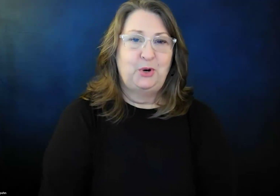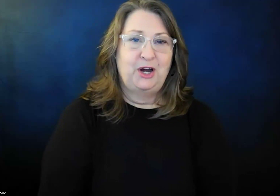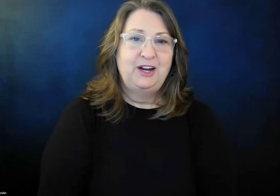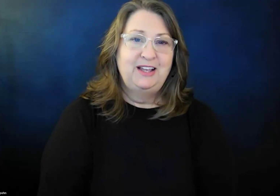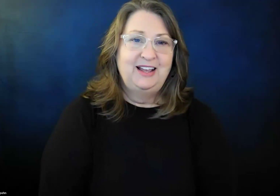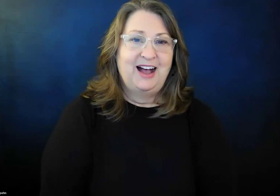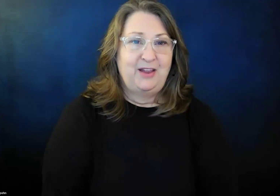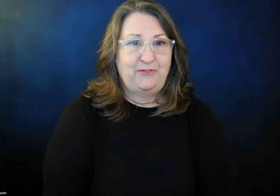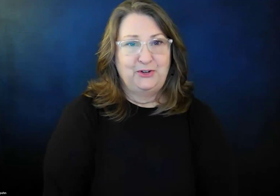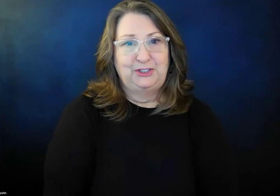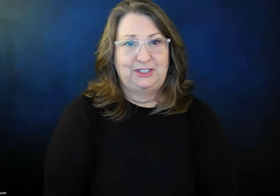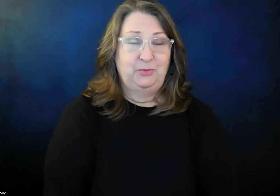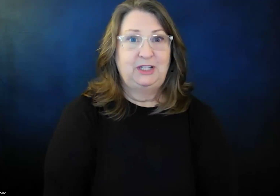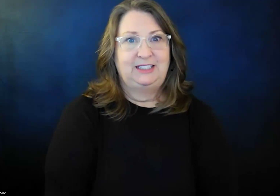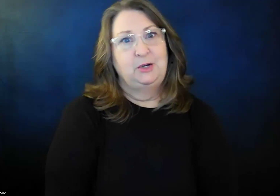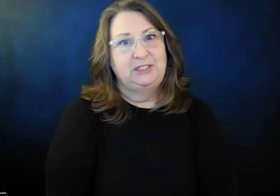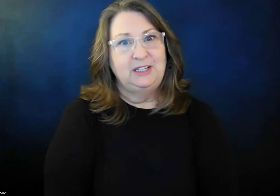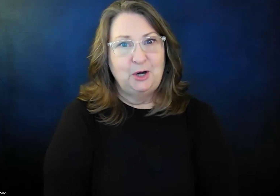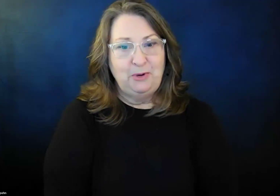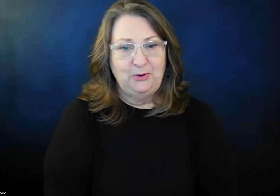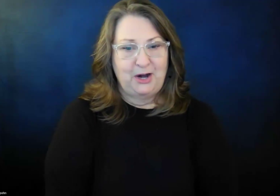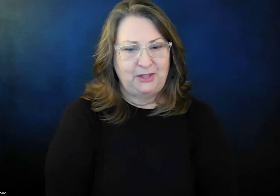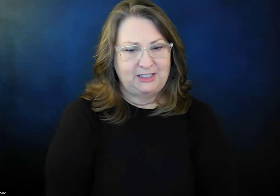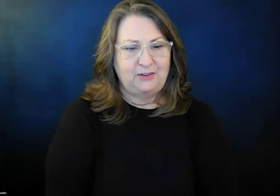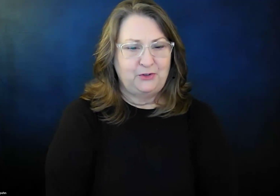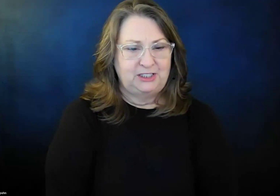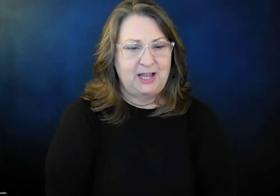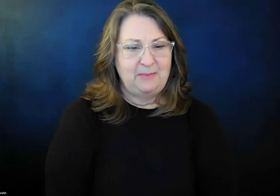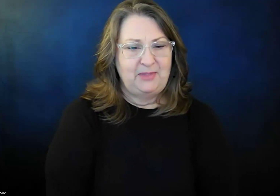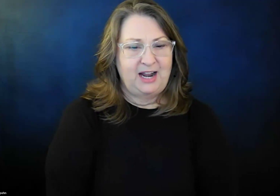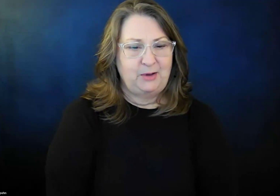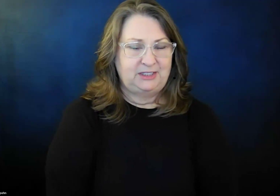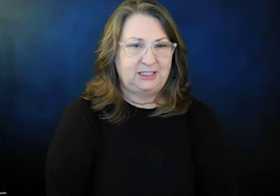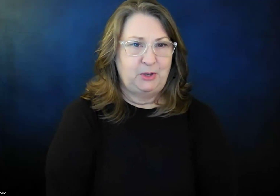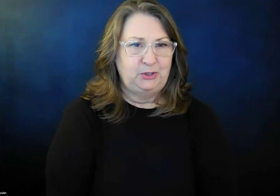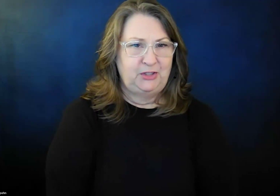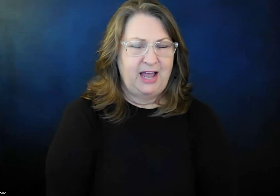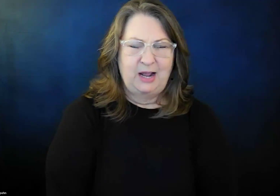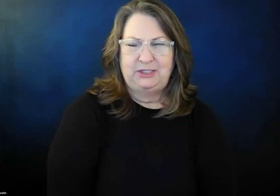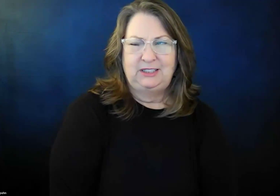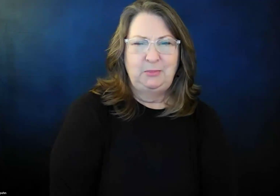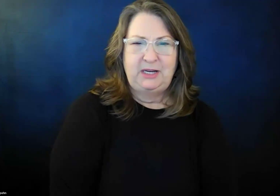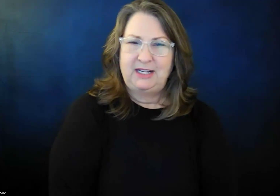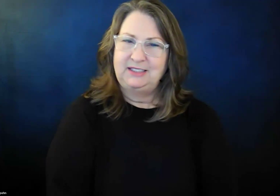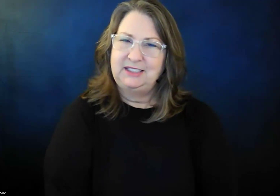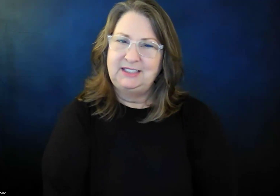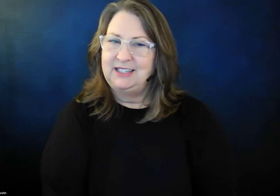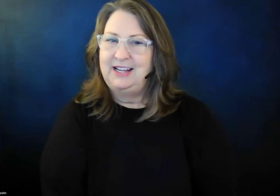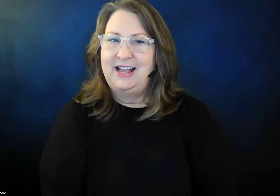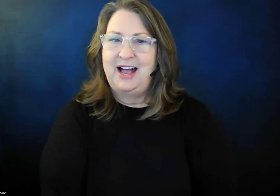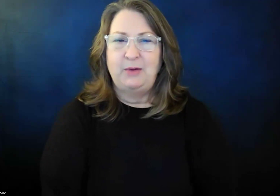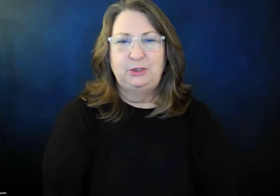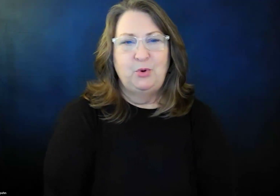that was where I first realized there was an interpreter there. And that's the first time that I was exposed to that. I was a little bit